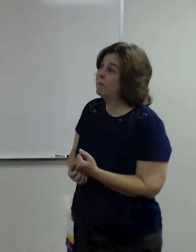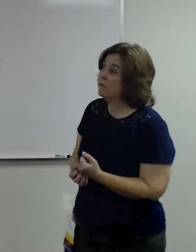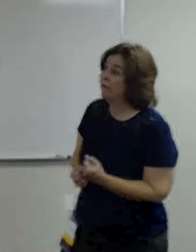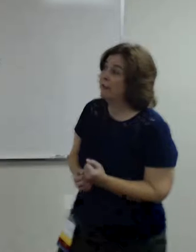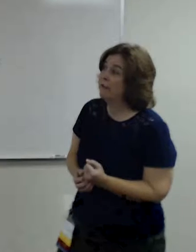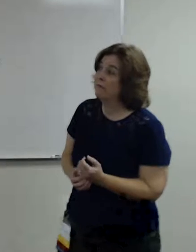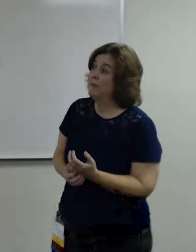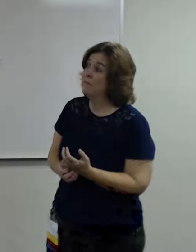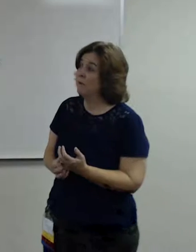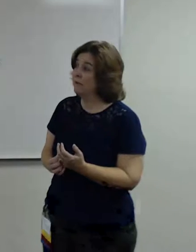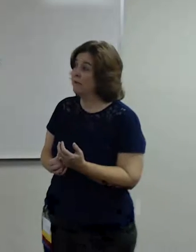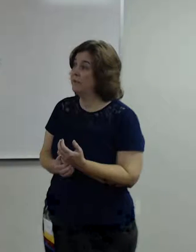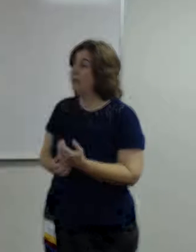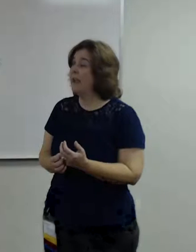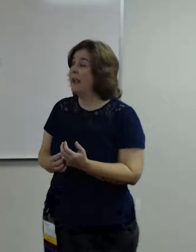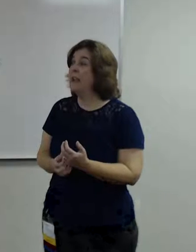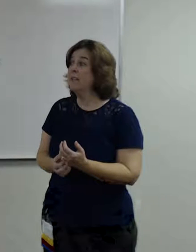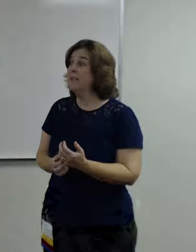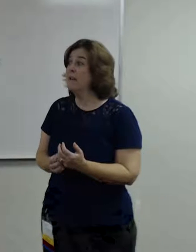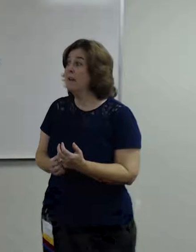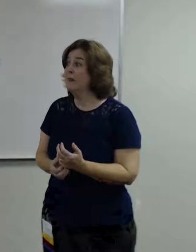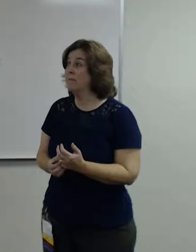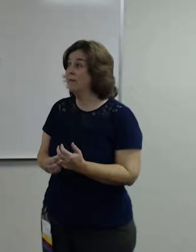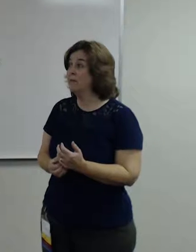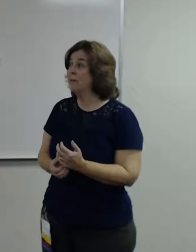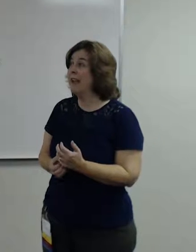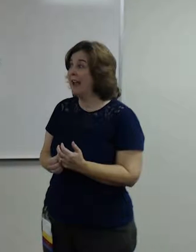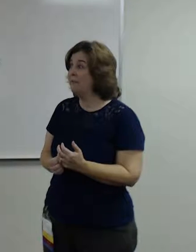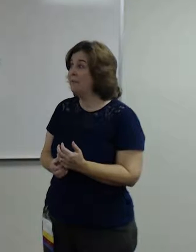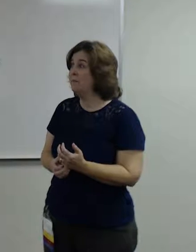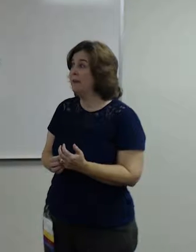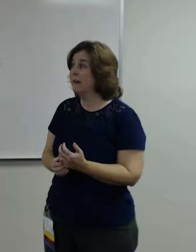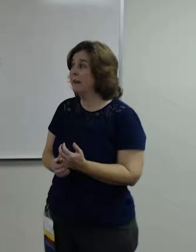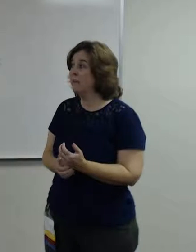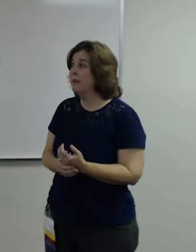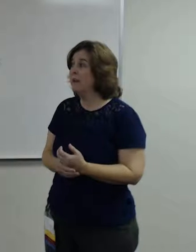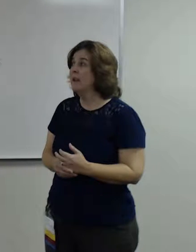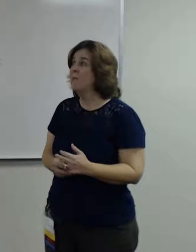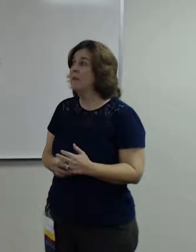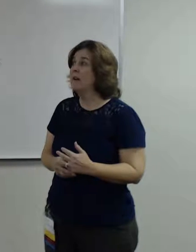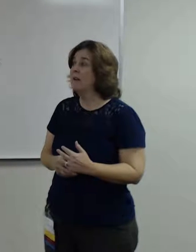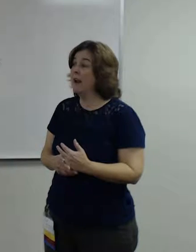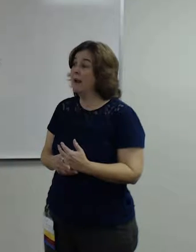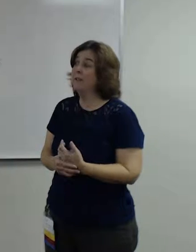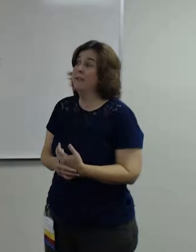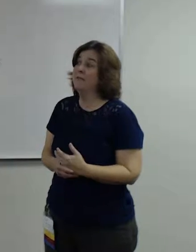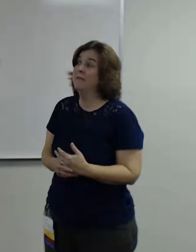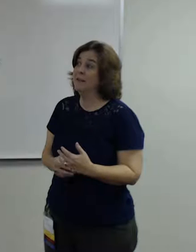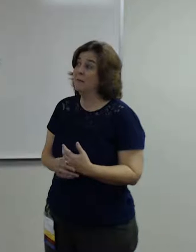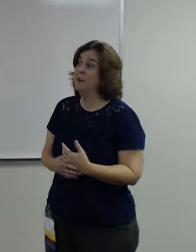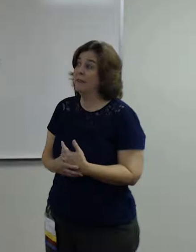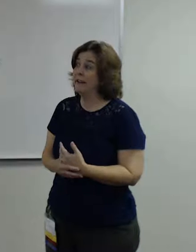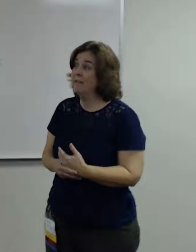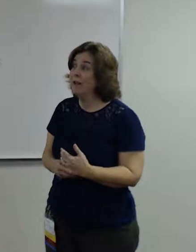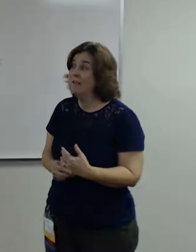the deaf members and the non-members. We have to speak up, or I'm going to be the one in trouble, even though I'm the good